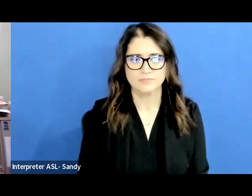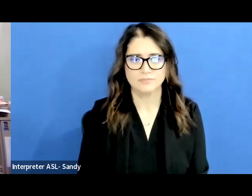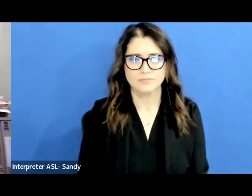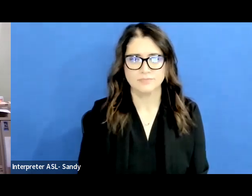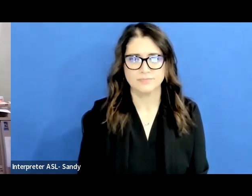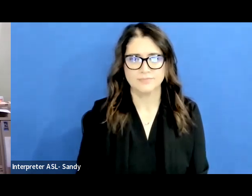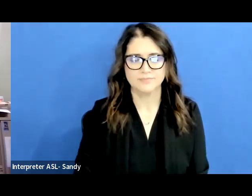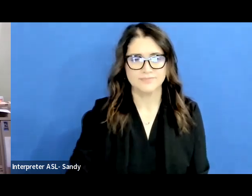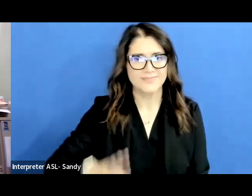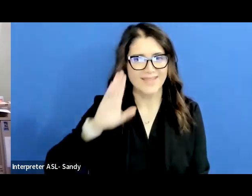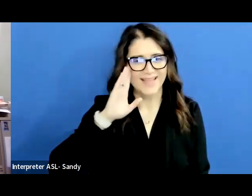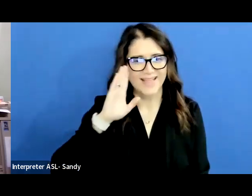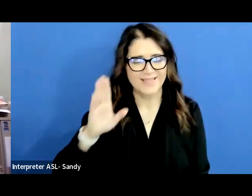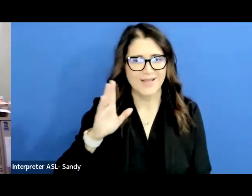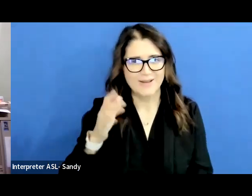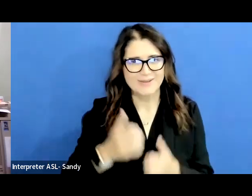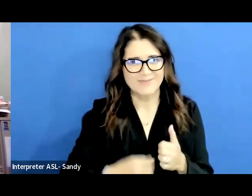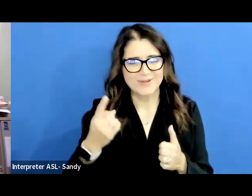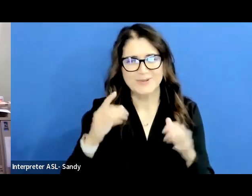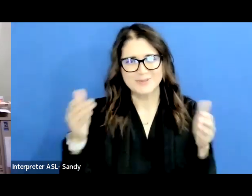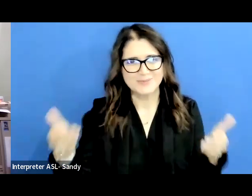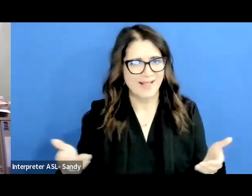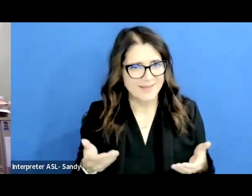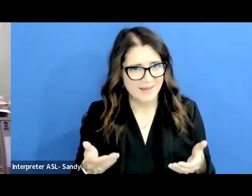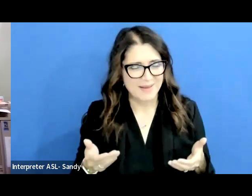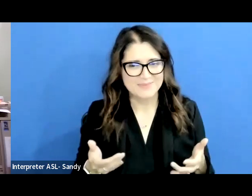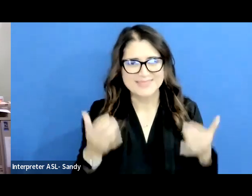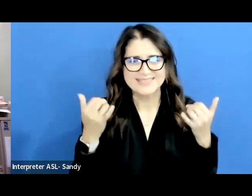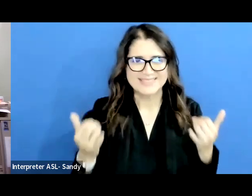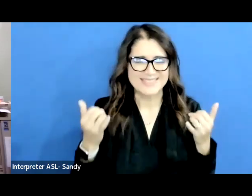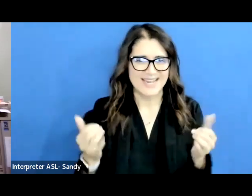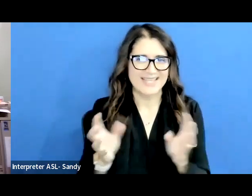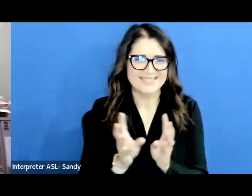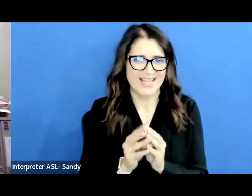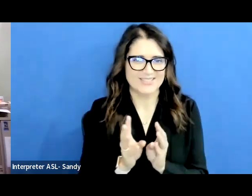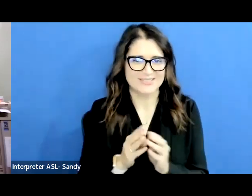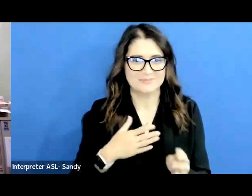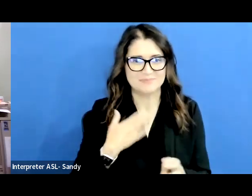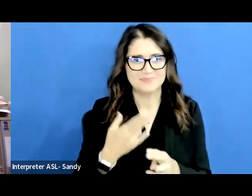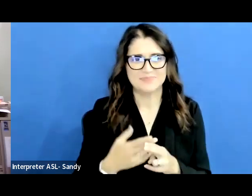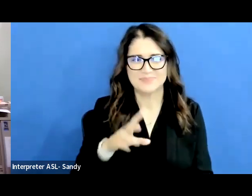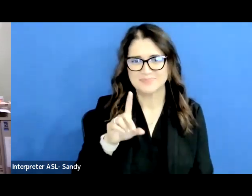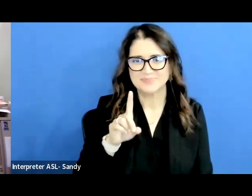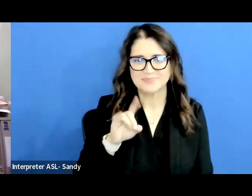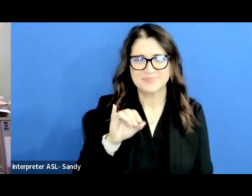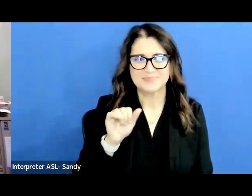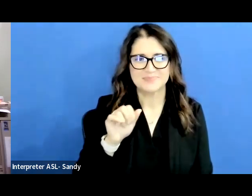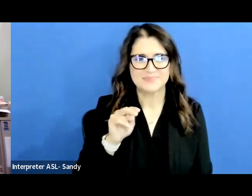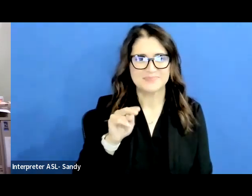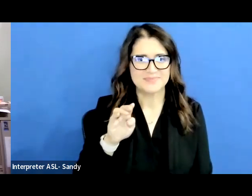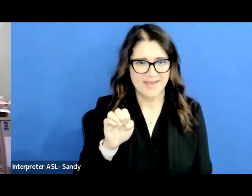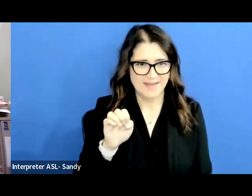Hello, everyone, and welcome to today's session. I am Diane Fleeser, an April